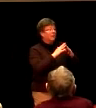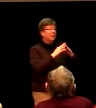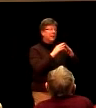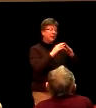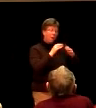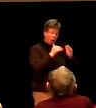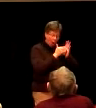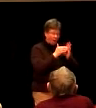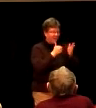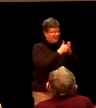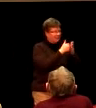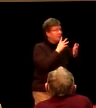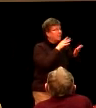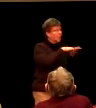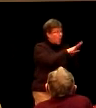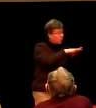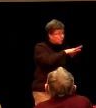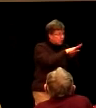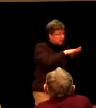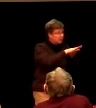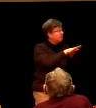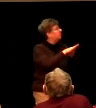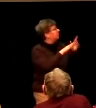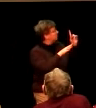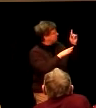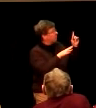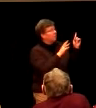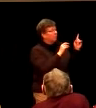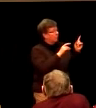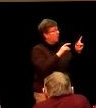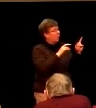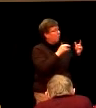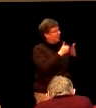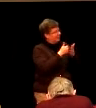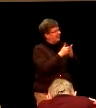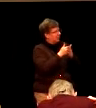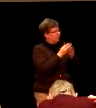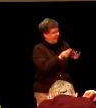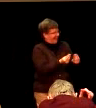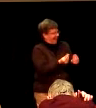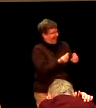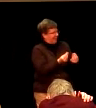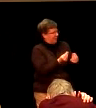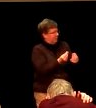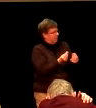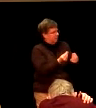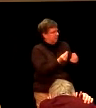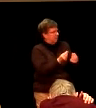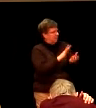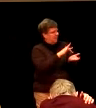ocean, like out here over the Pacific, or over a continent, say over the center of